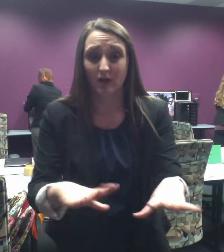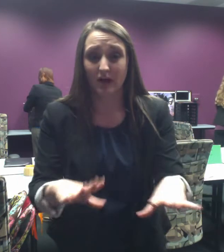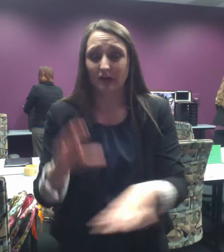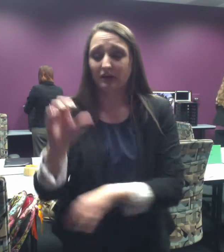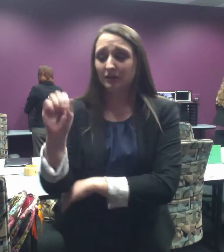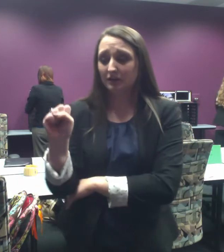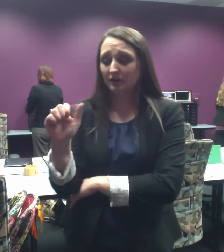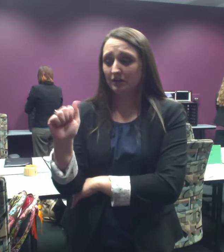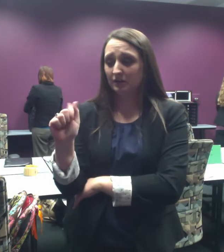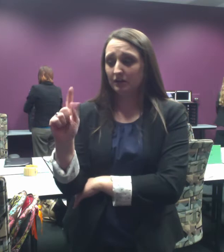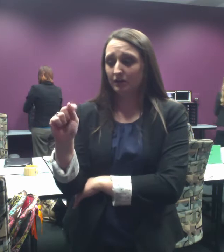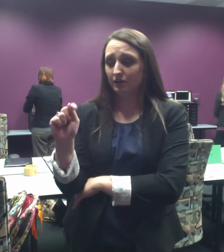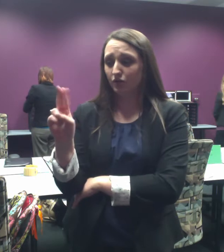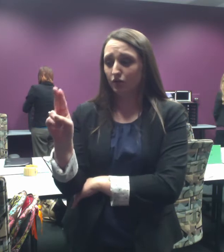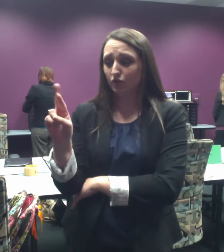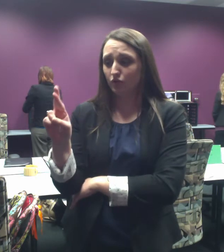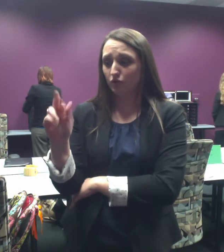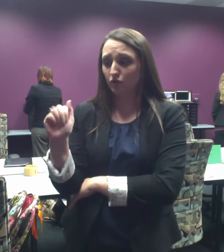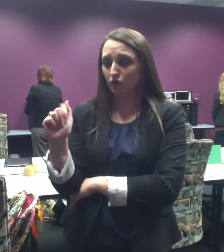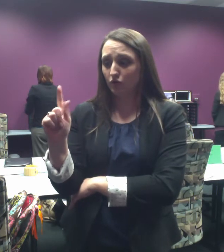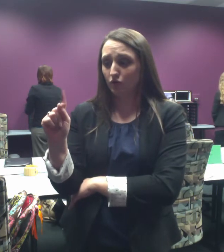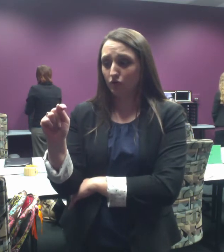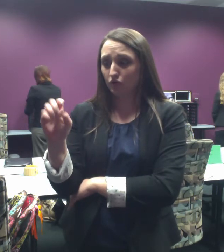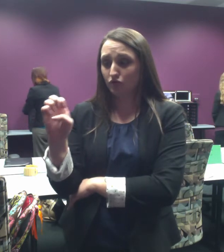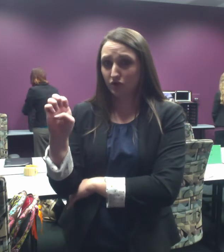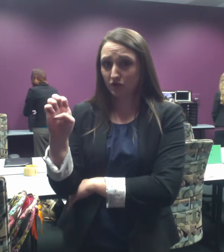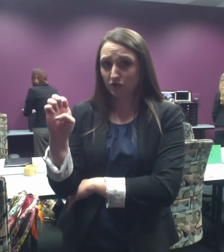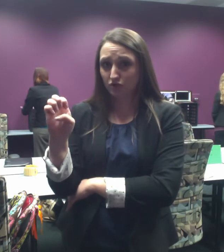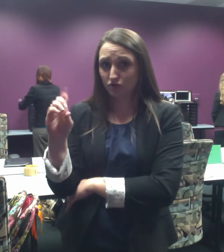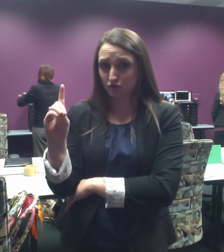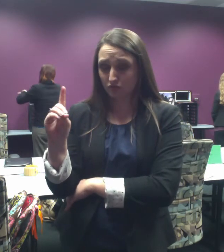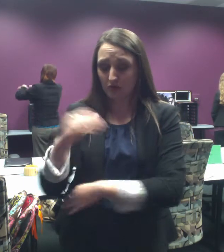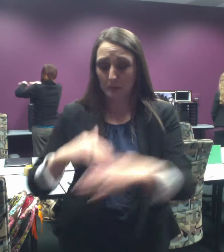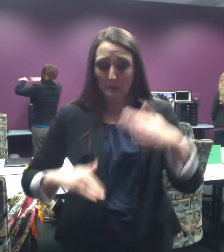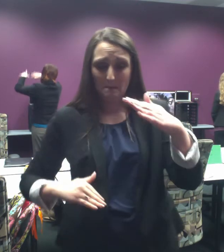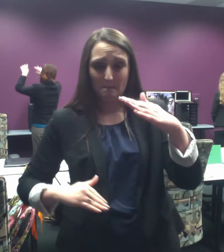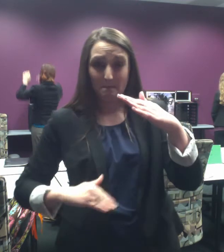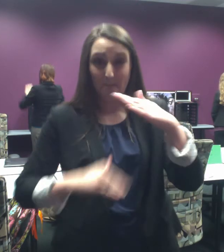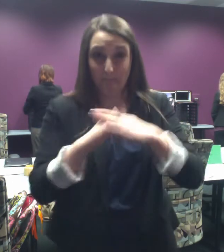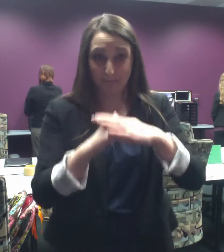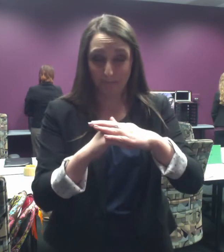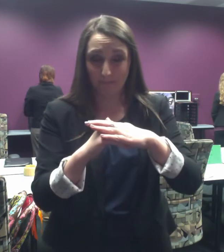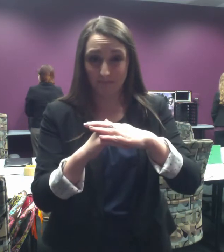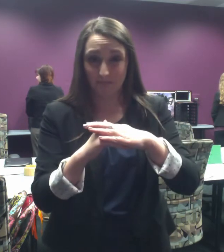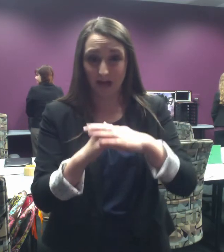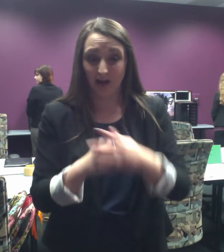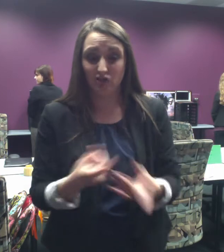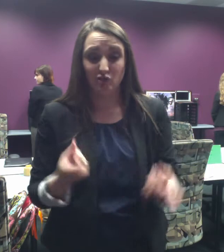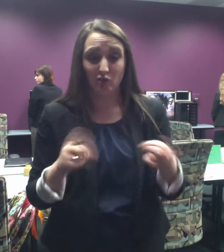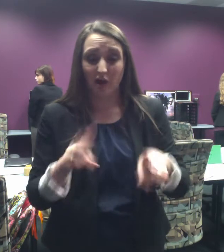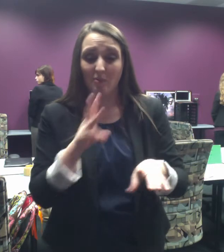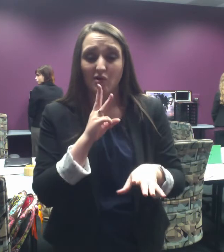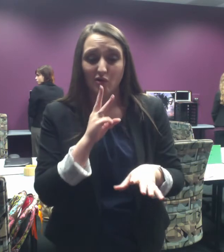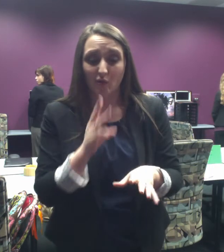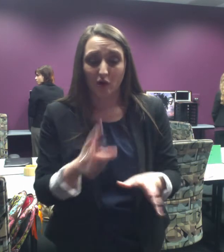last class period, talking about those canyons and things up in Colorado, and that turf attraction over in England, where they